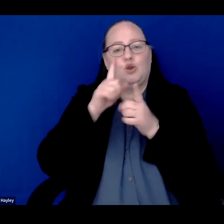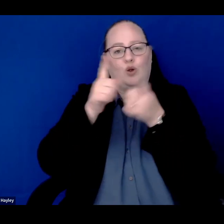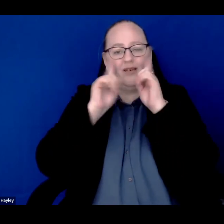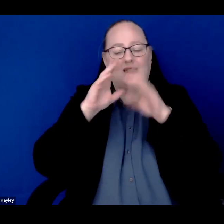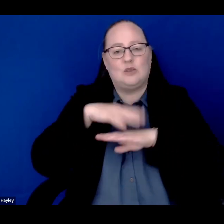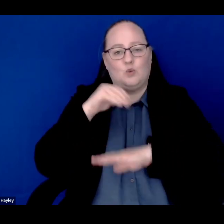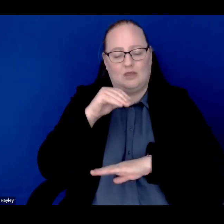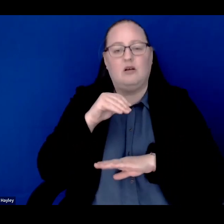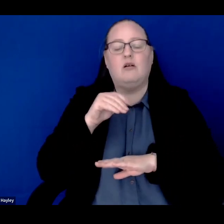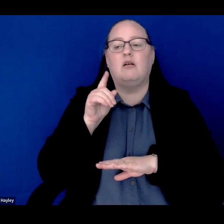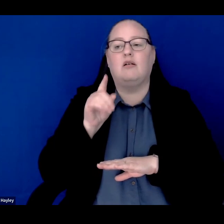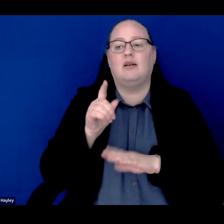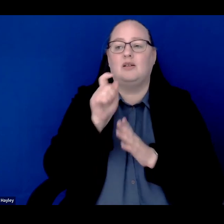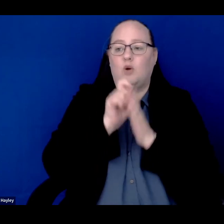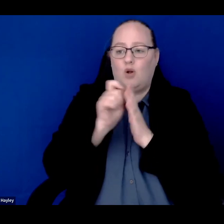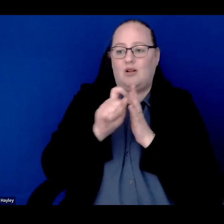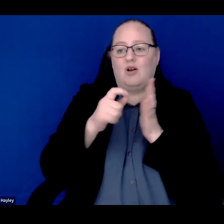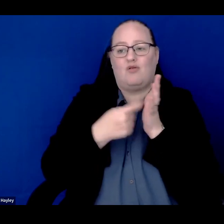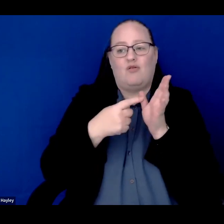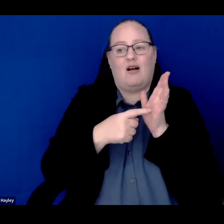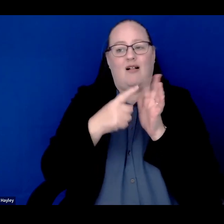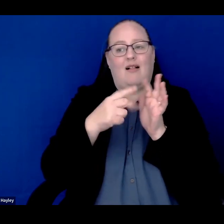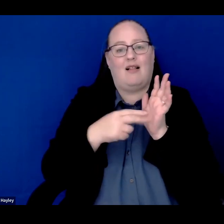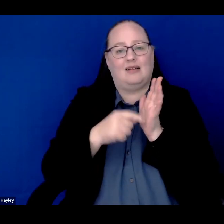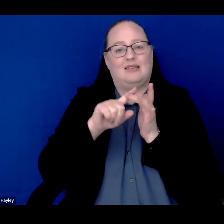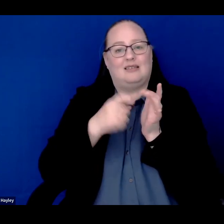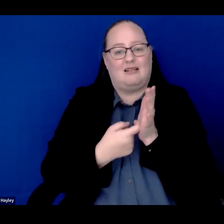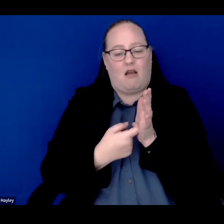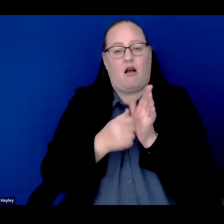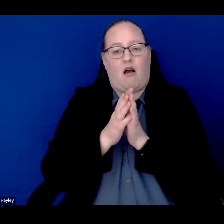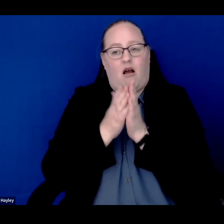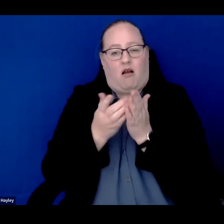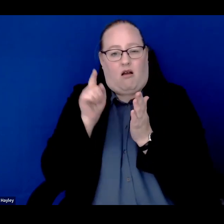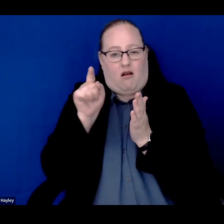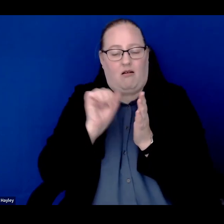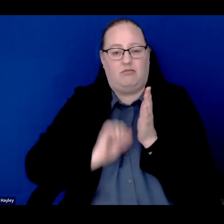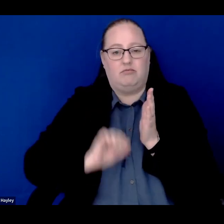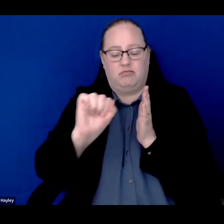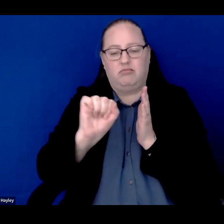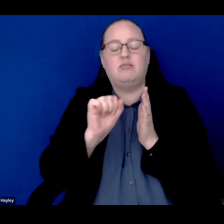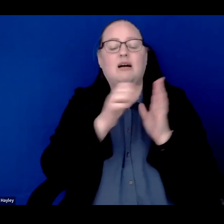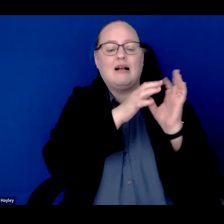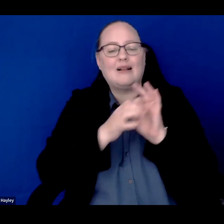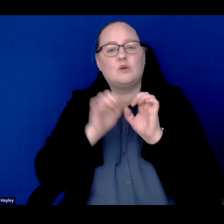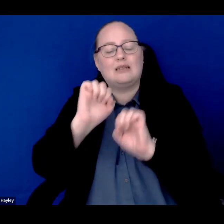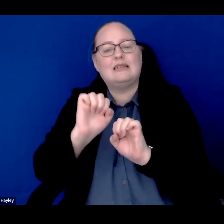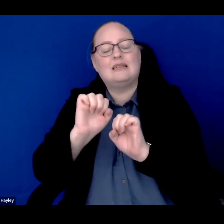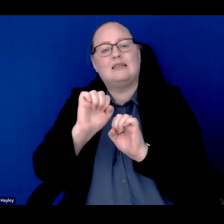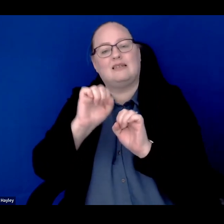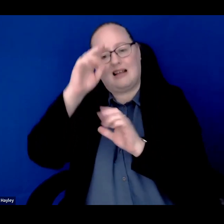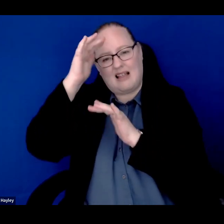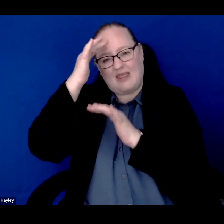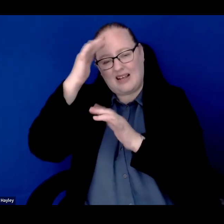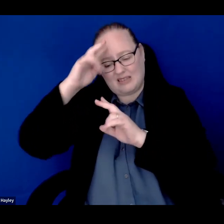Ralentir ou Périr, l'économie de la décroissance, a book based on his PhD thesis, The Political Economy of